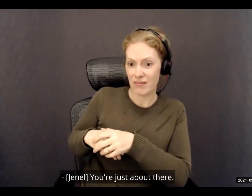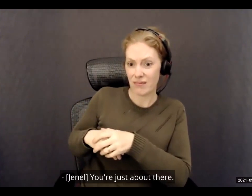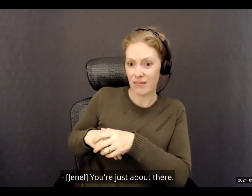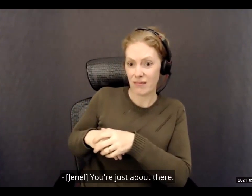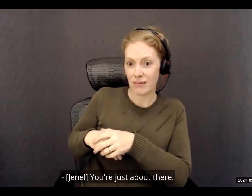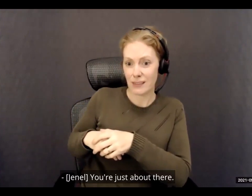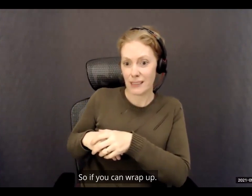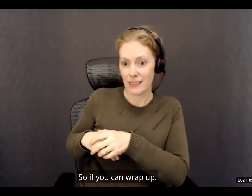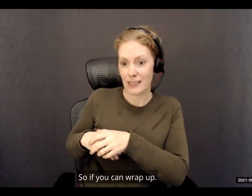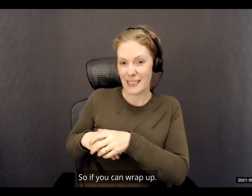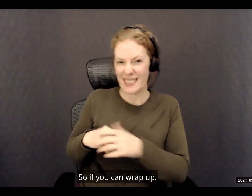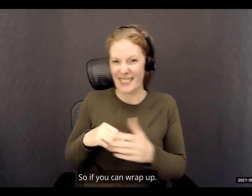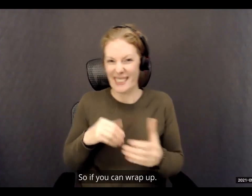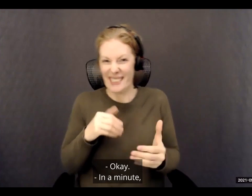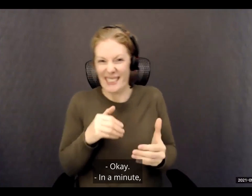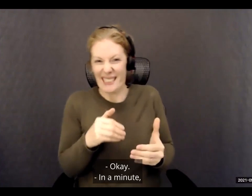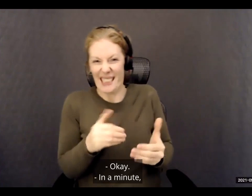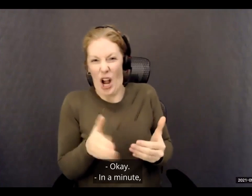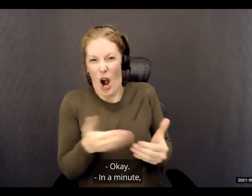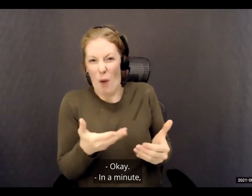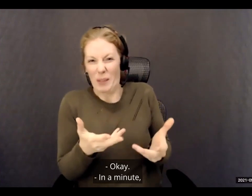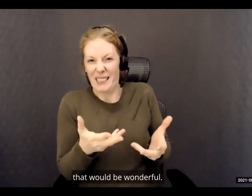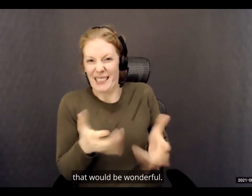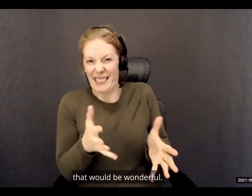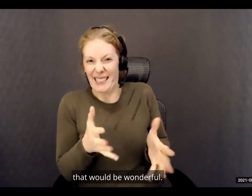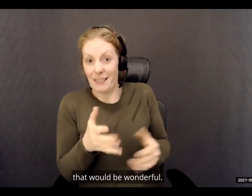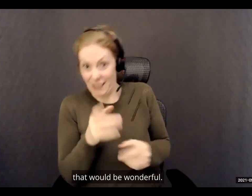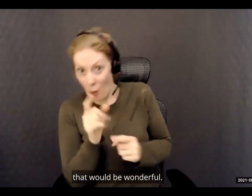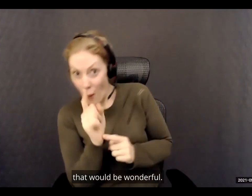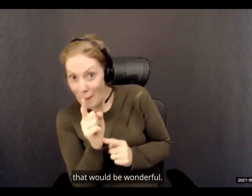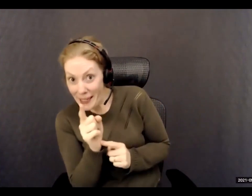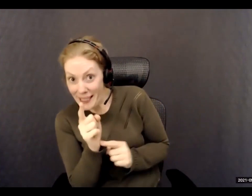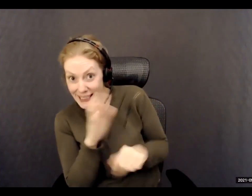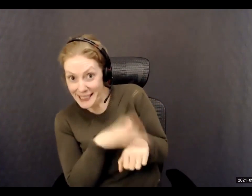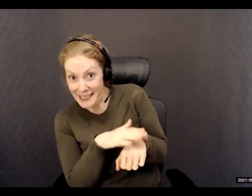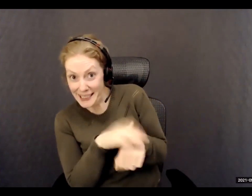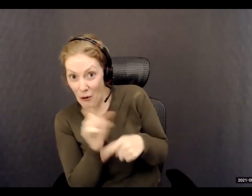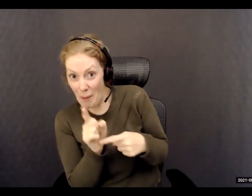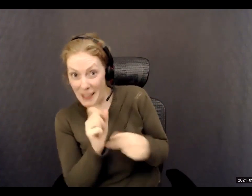You're just about there. So if you could wrap up in a minute, that would be wonderful.